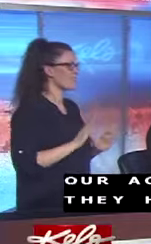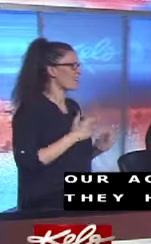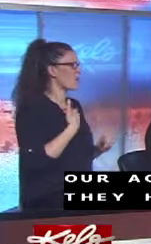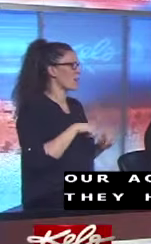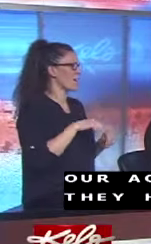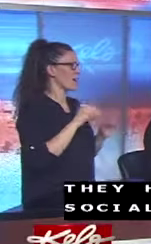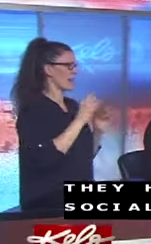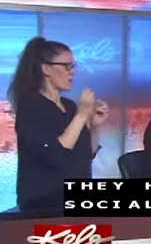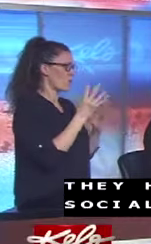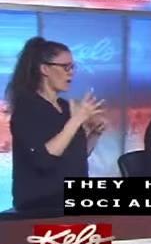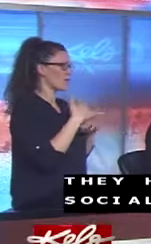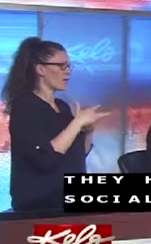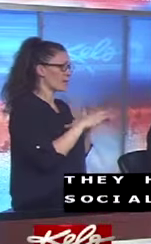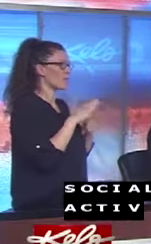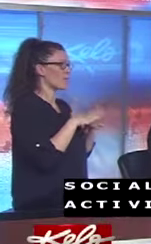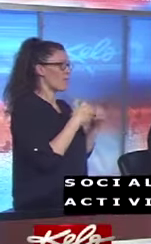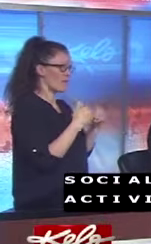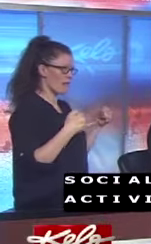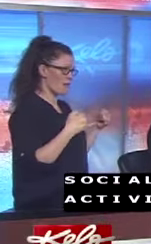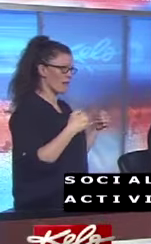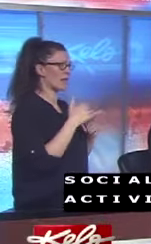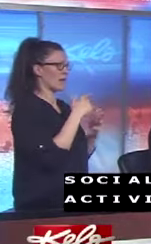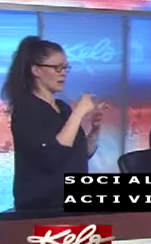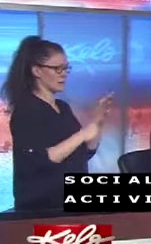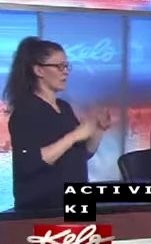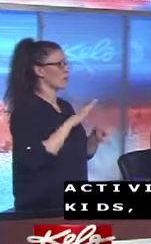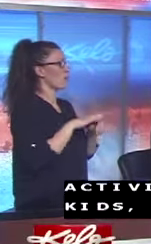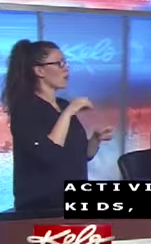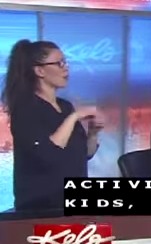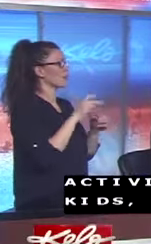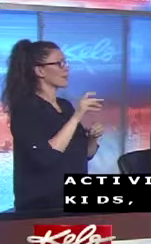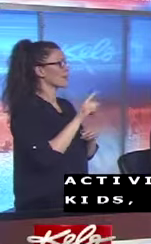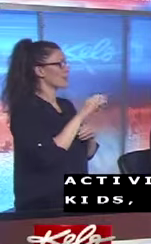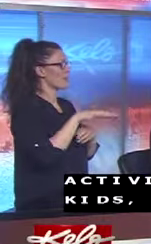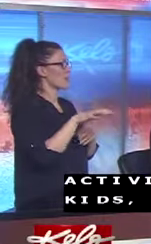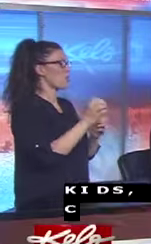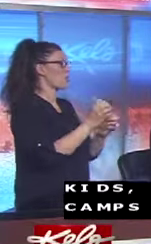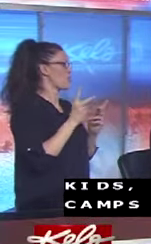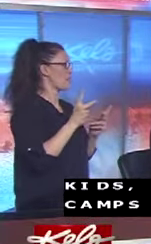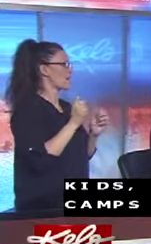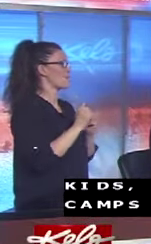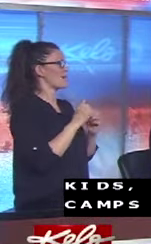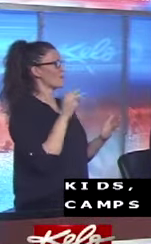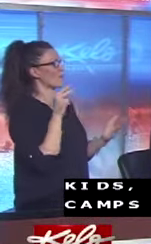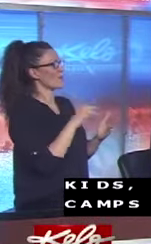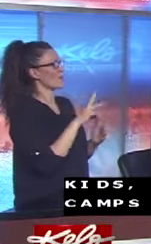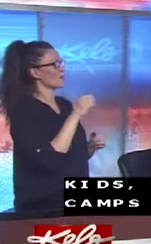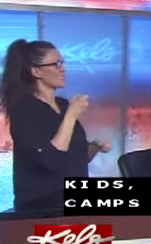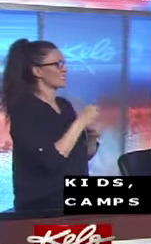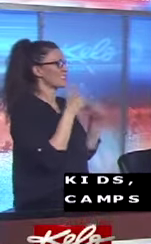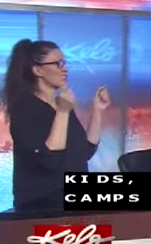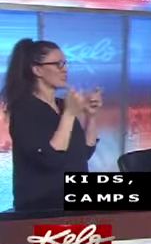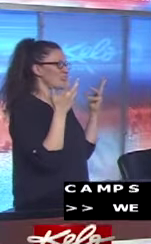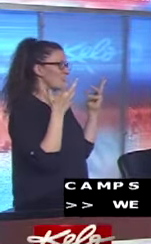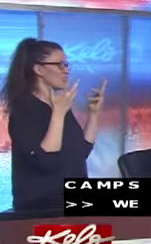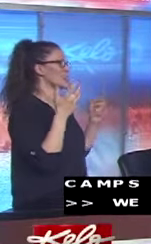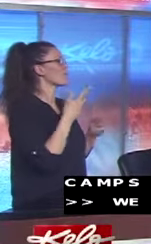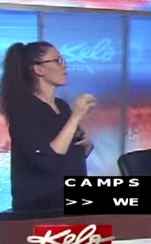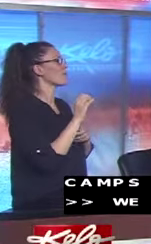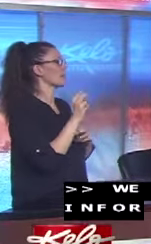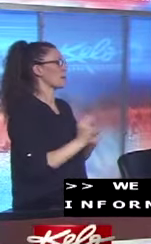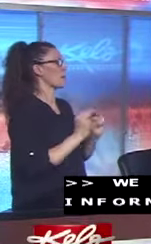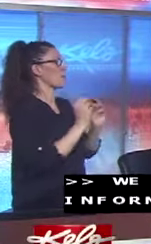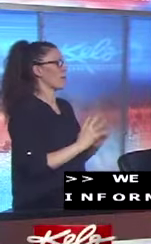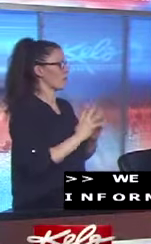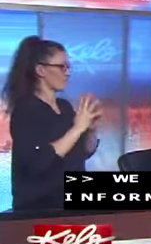Well, we put a lot more information for you online on Inside Kelo Land, and we'll be right back with a look at our 60-year anniversary of the Kelo Land